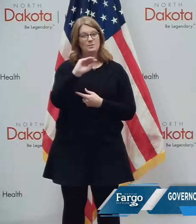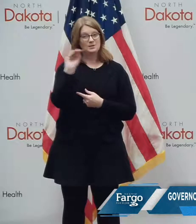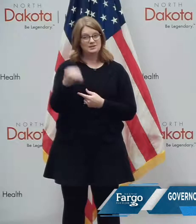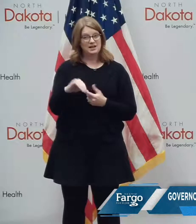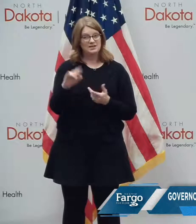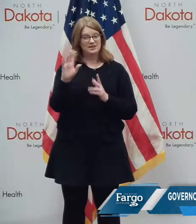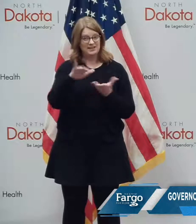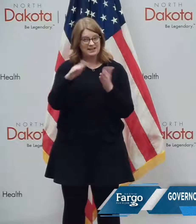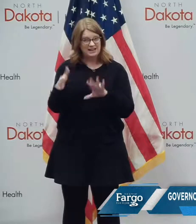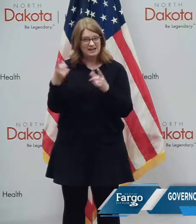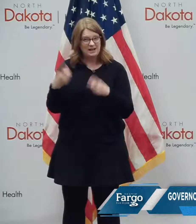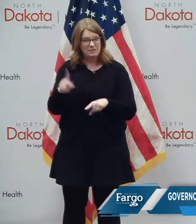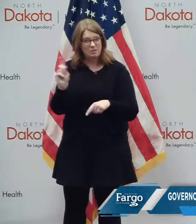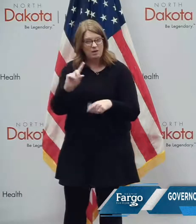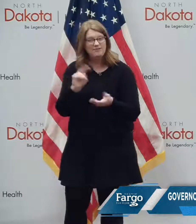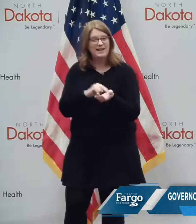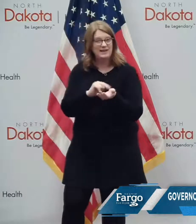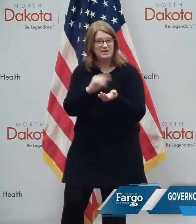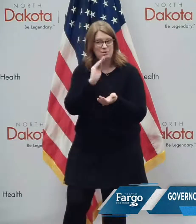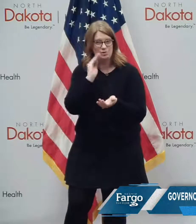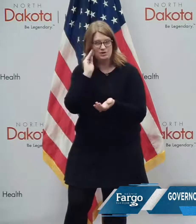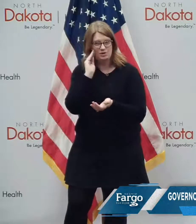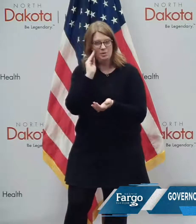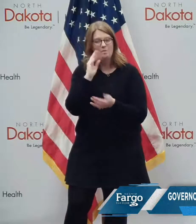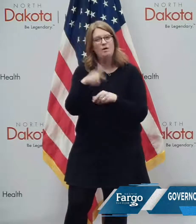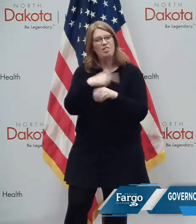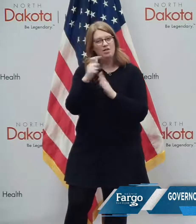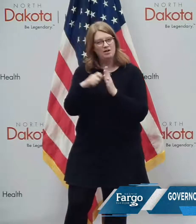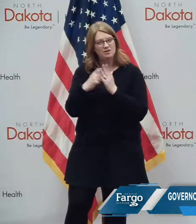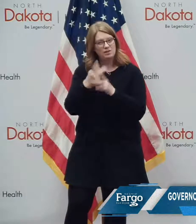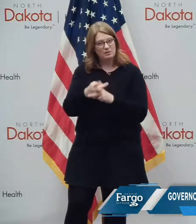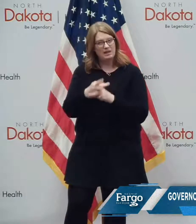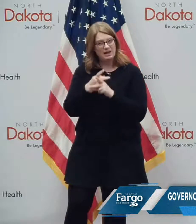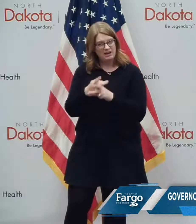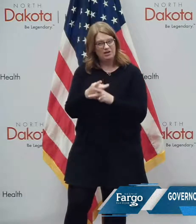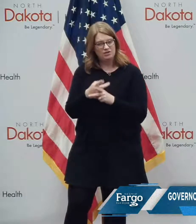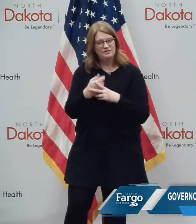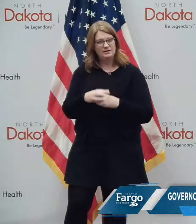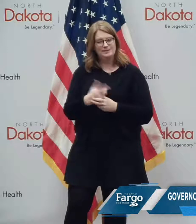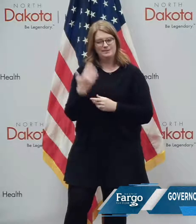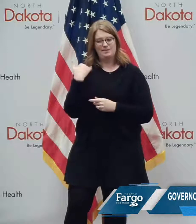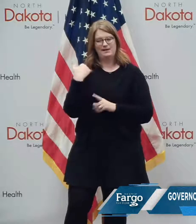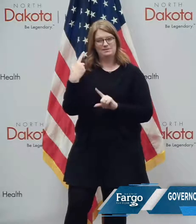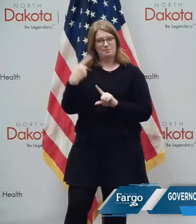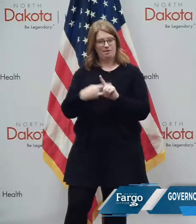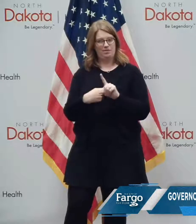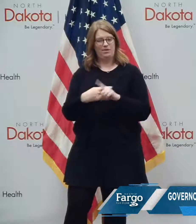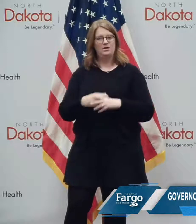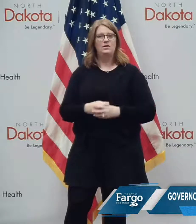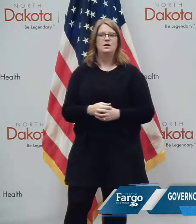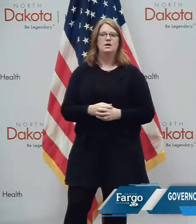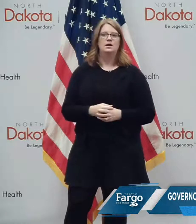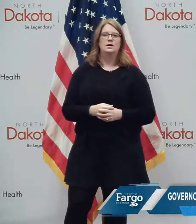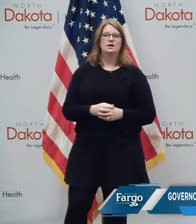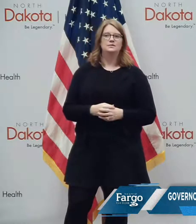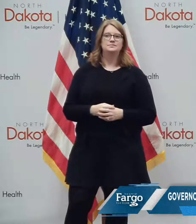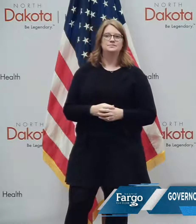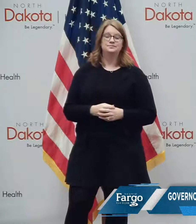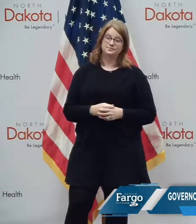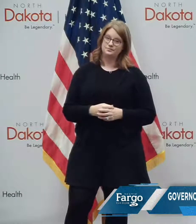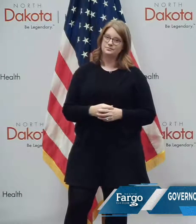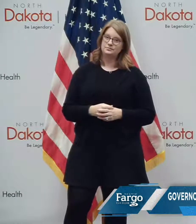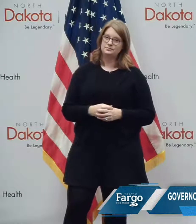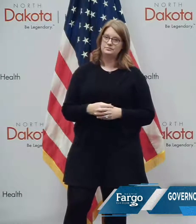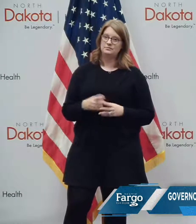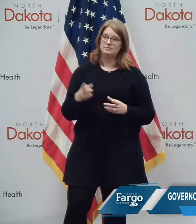care facilities in the past month, and in light of this, we're rolling